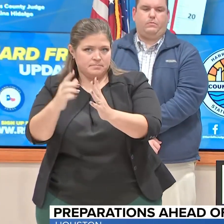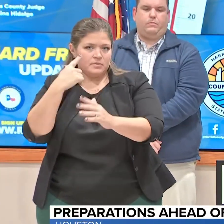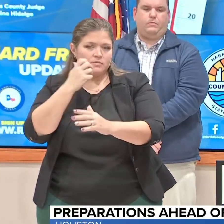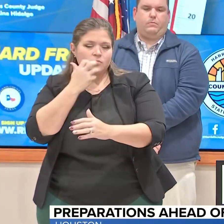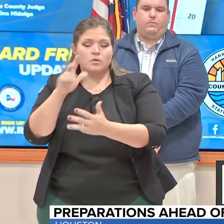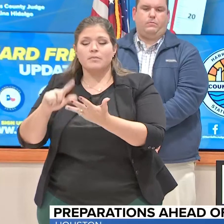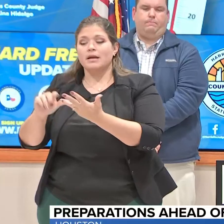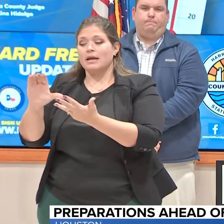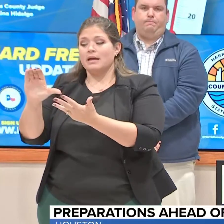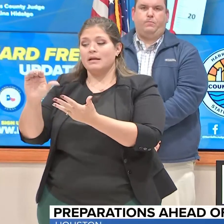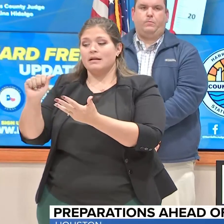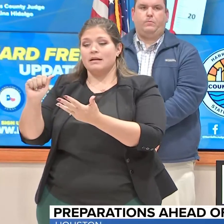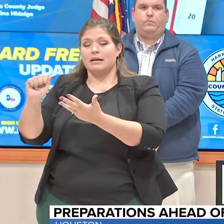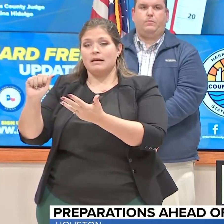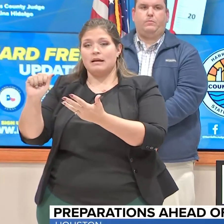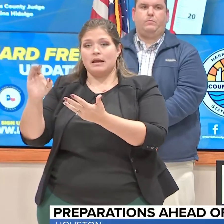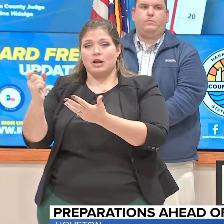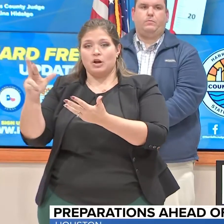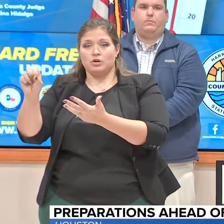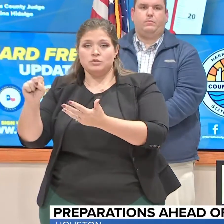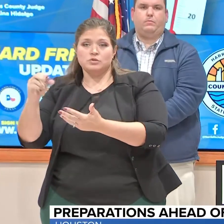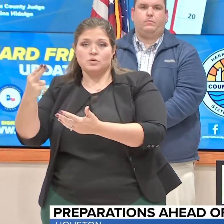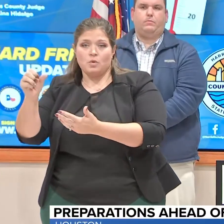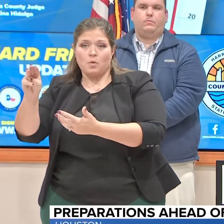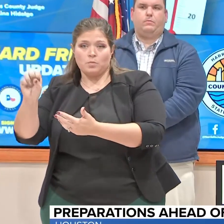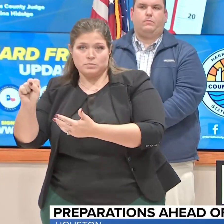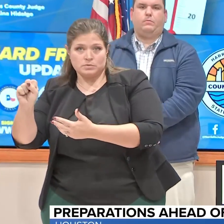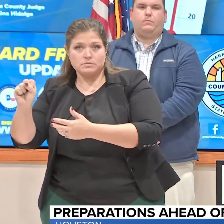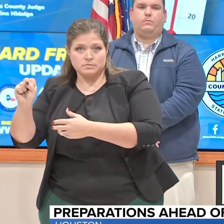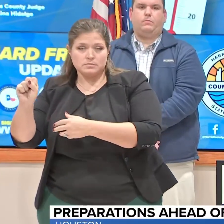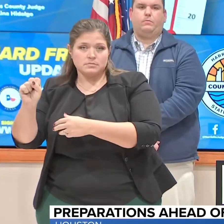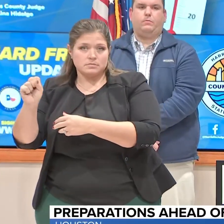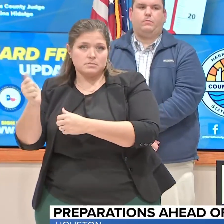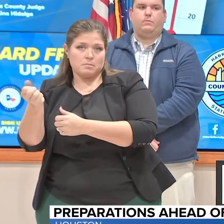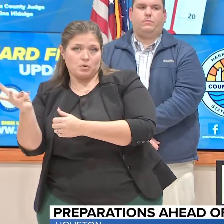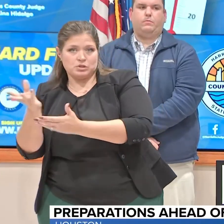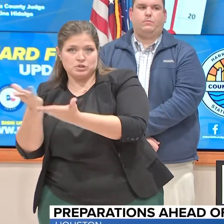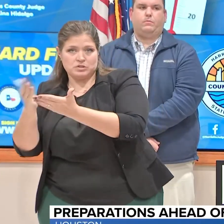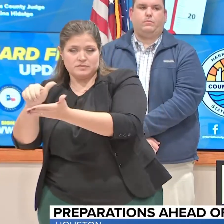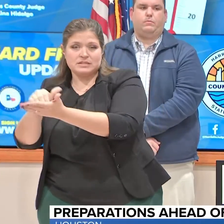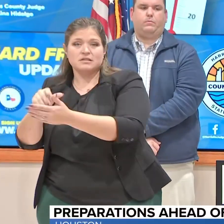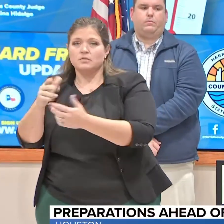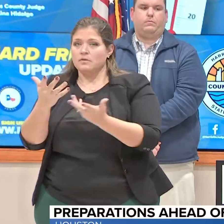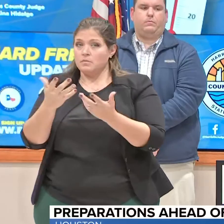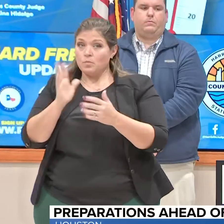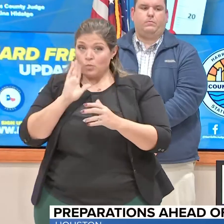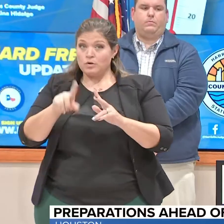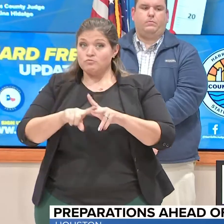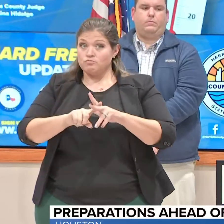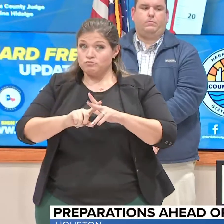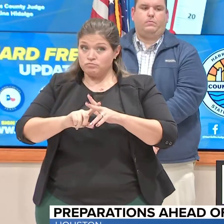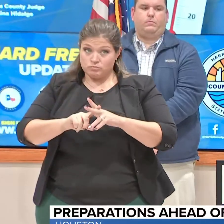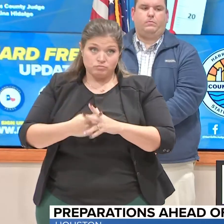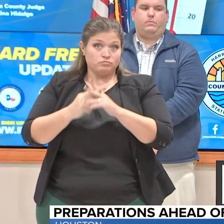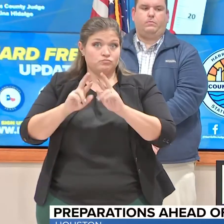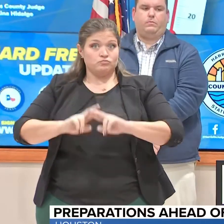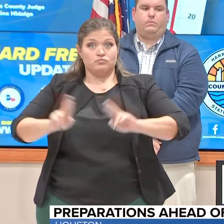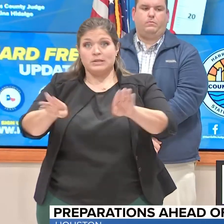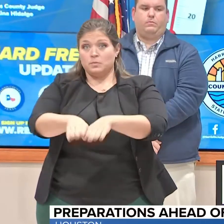Acres Home Multi-Service Center. Those centers will be ready to go Thursday at 3 p.m. Now, let